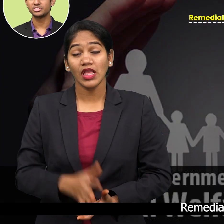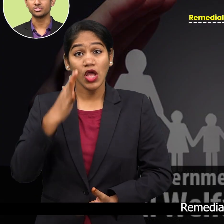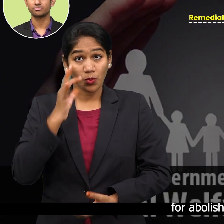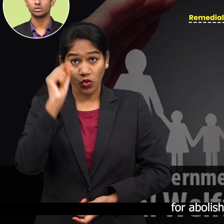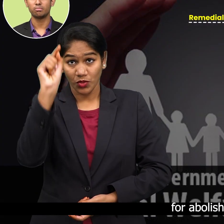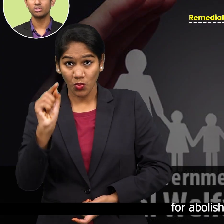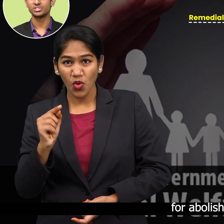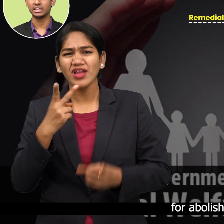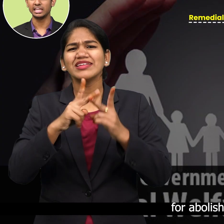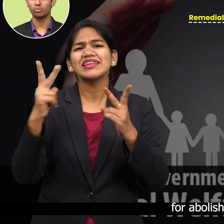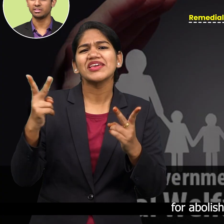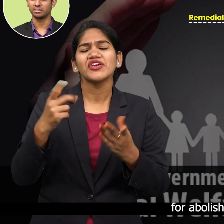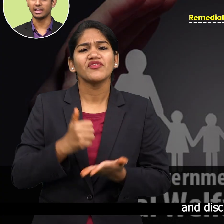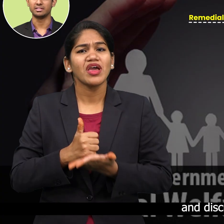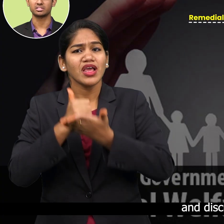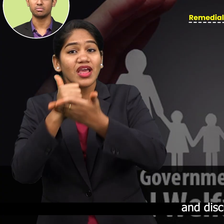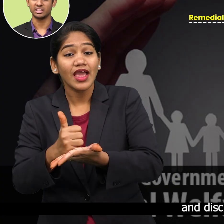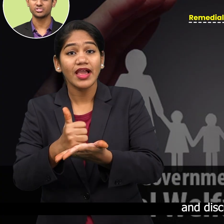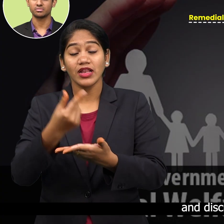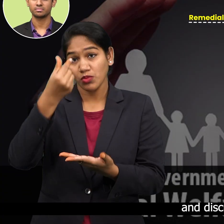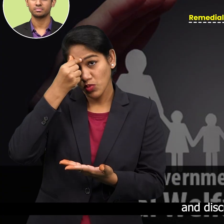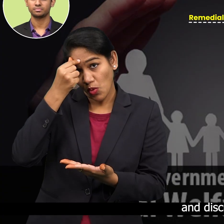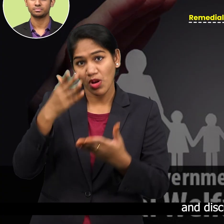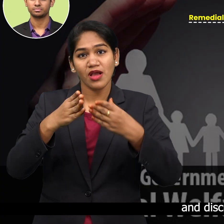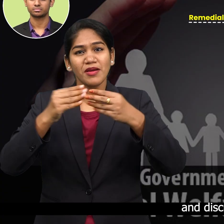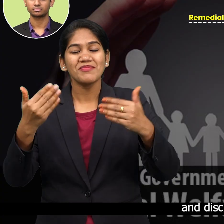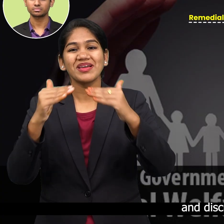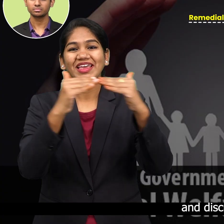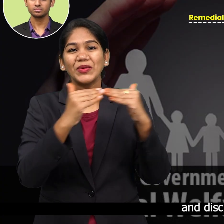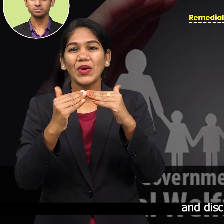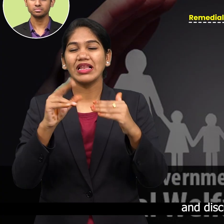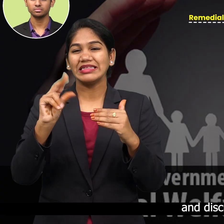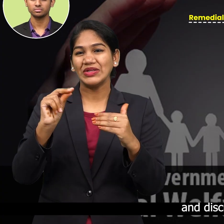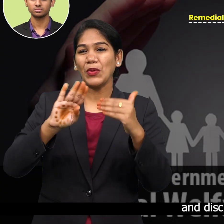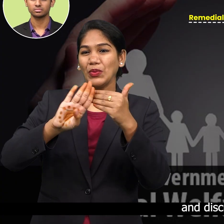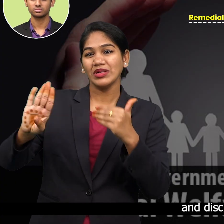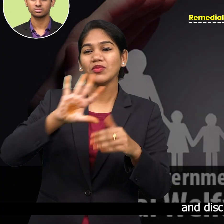Remedial measures for abolishing inequality and discrimination.